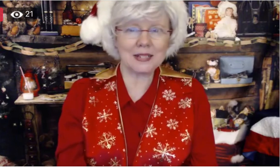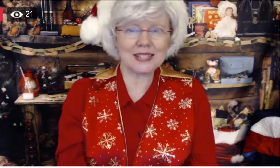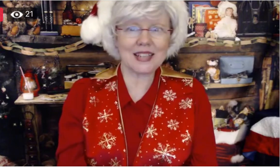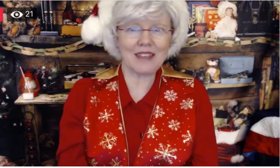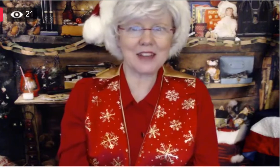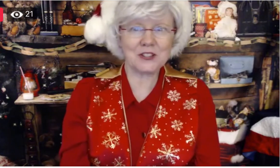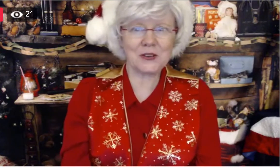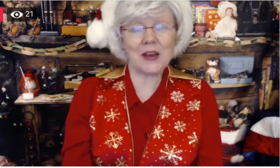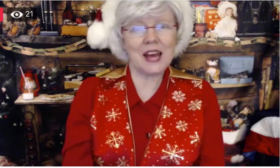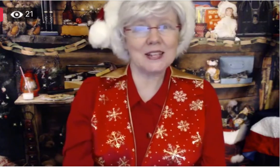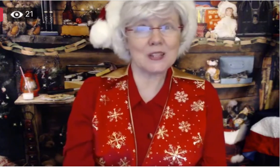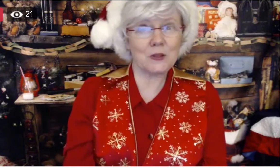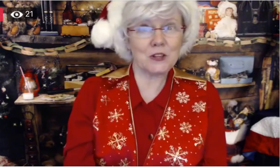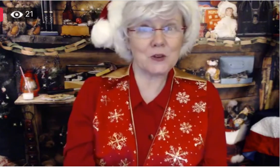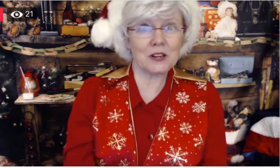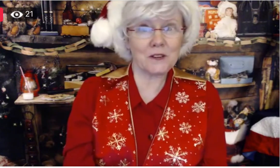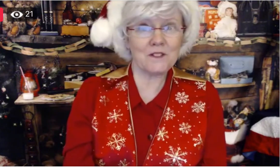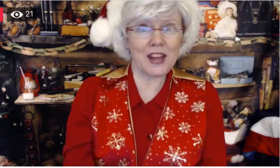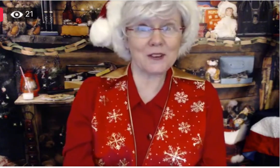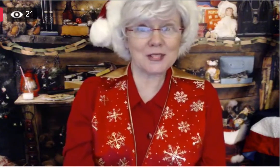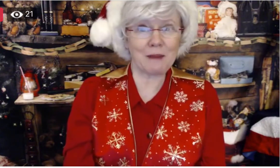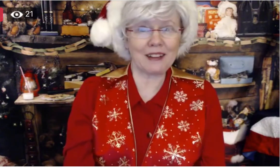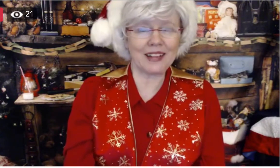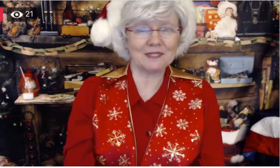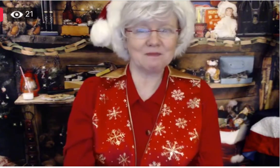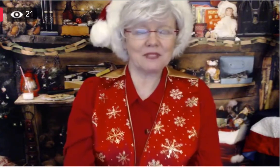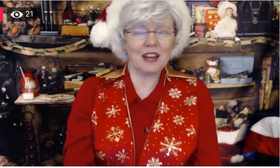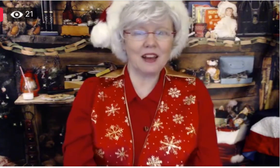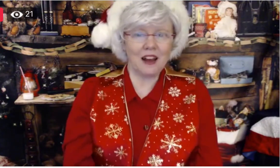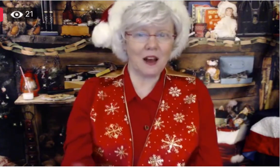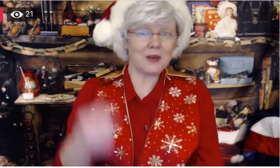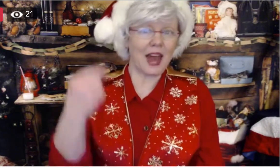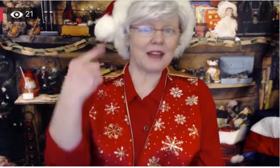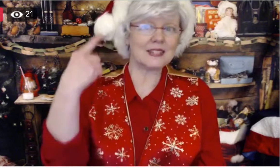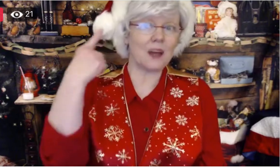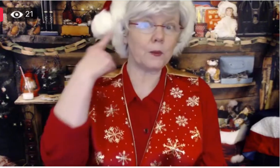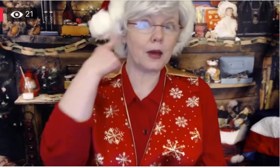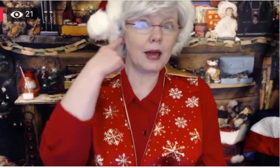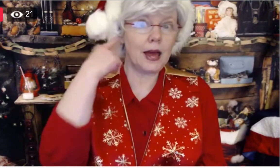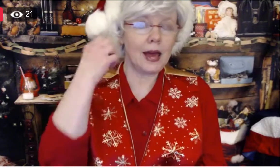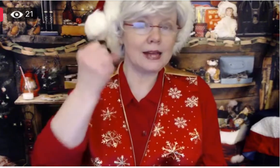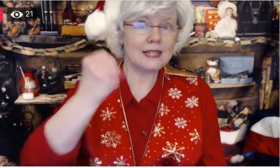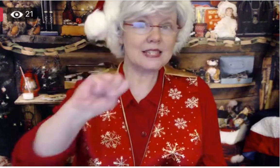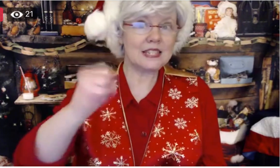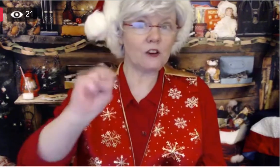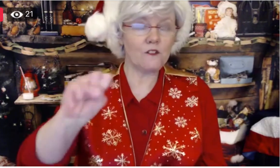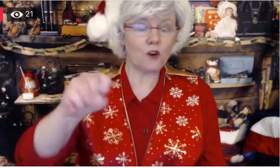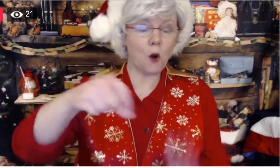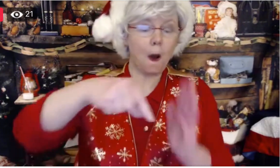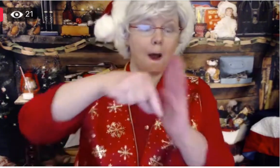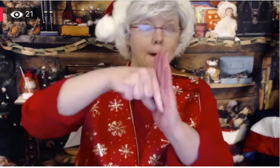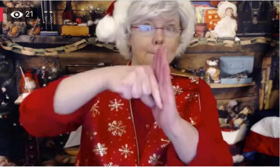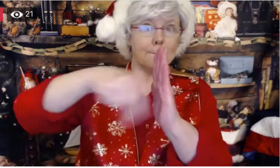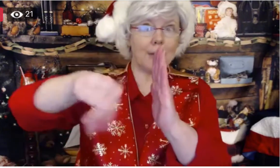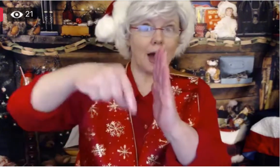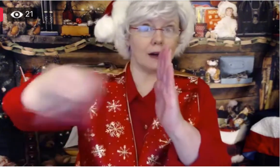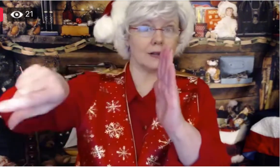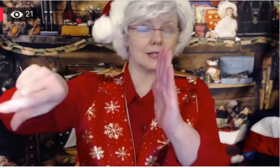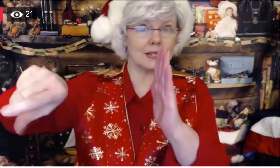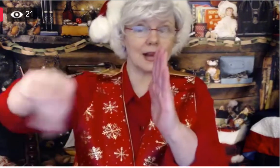to send that to you so that you can learn finger spelling. Okay, so silver bells. Now